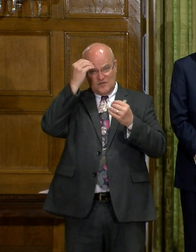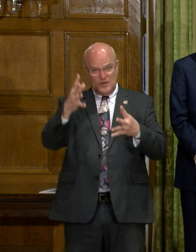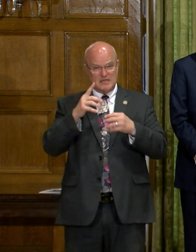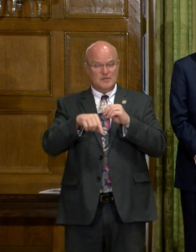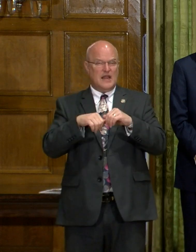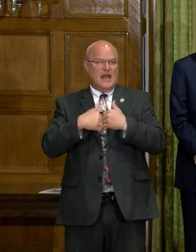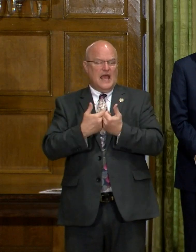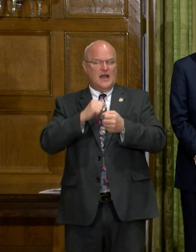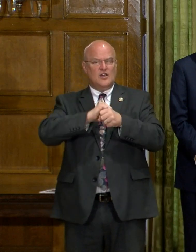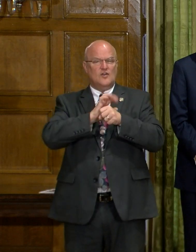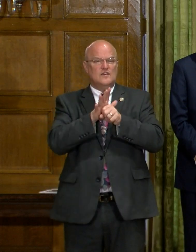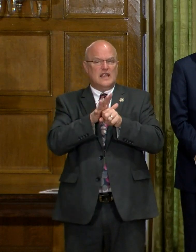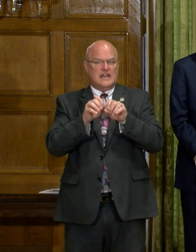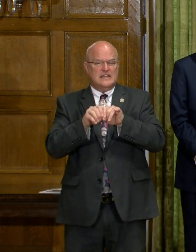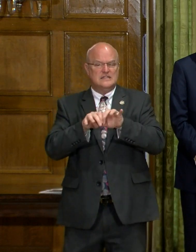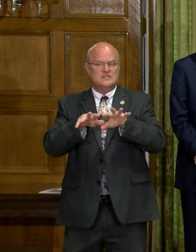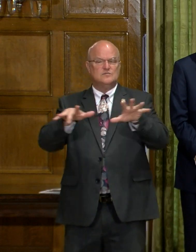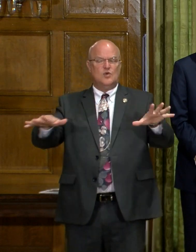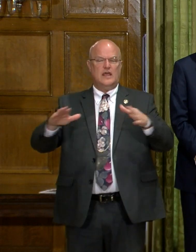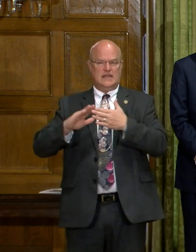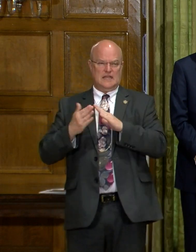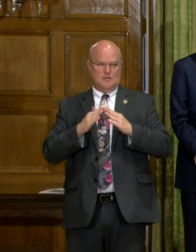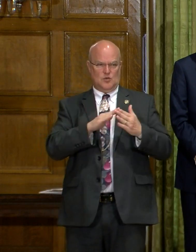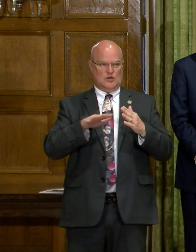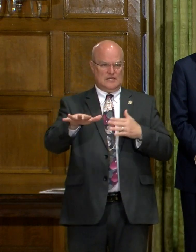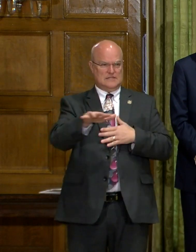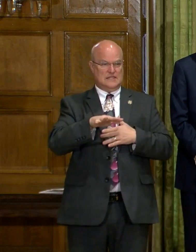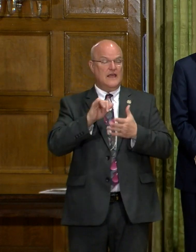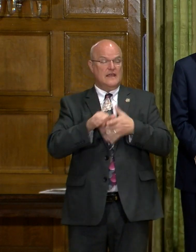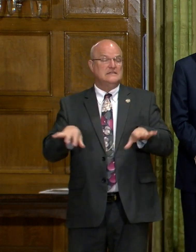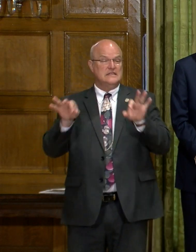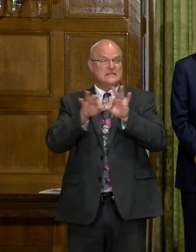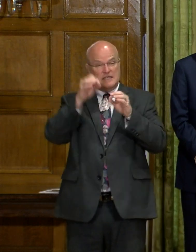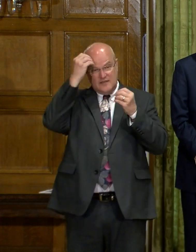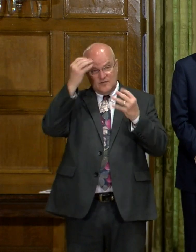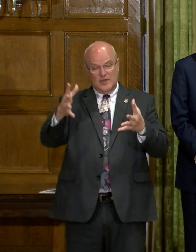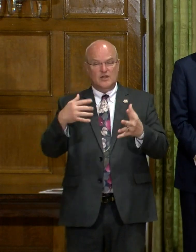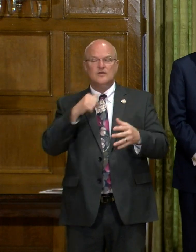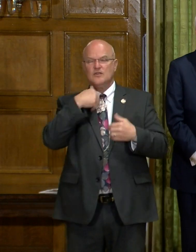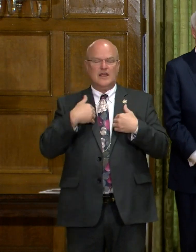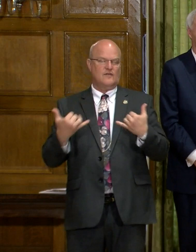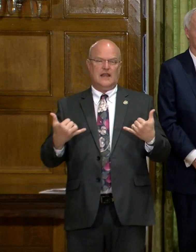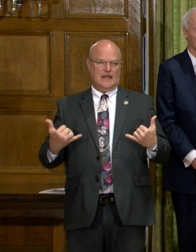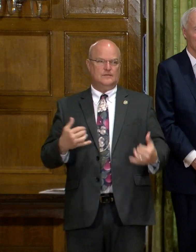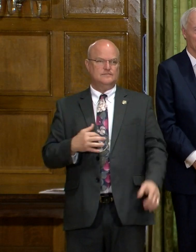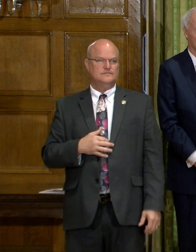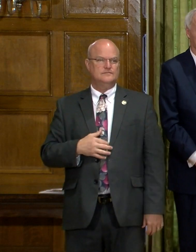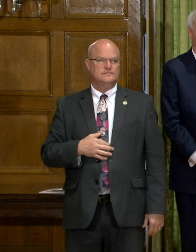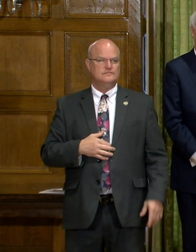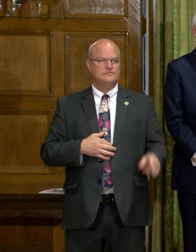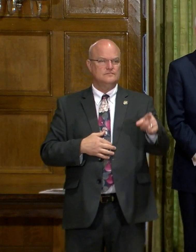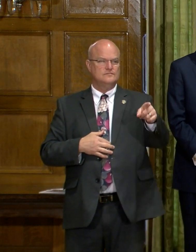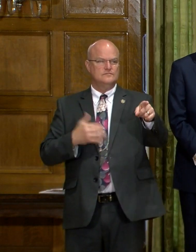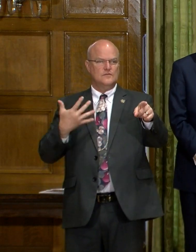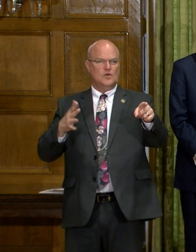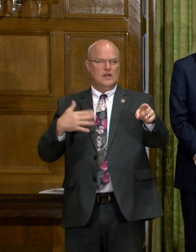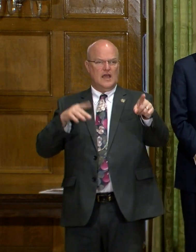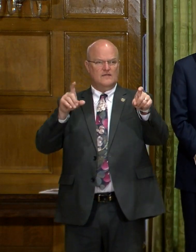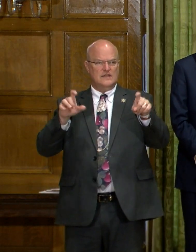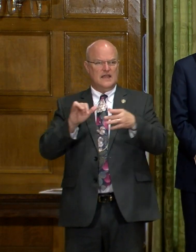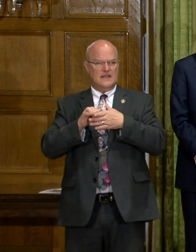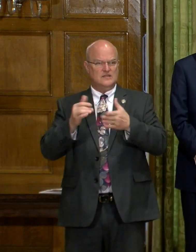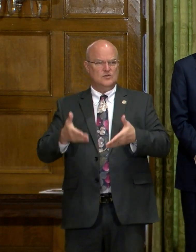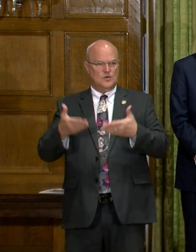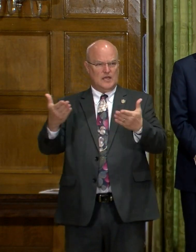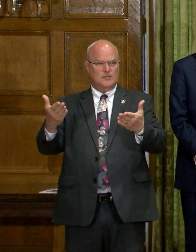about how COVID-19 has spread in communities. That's information we don't fully have right now. So do you already have a test that